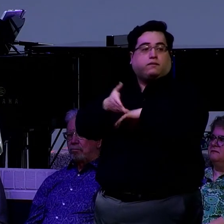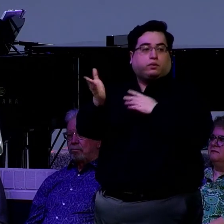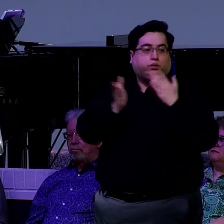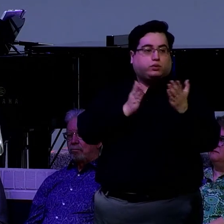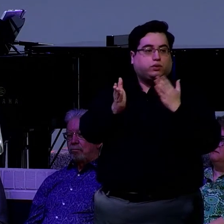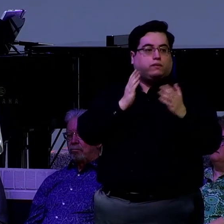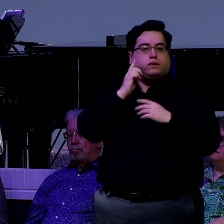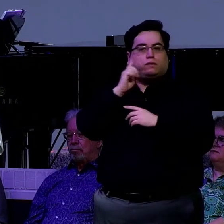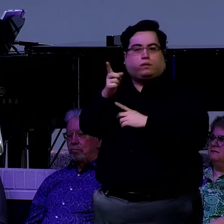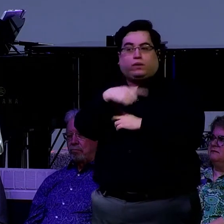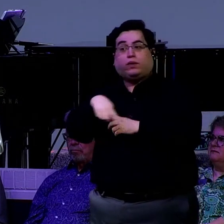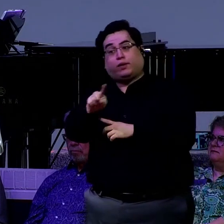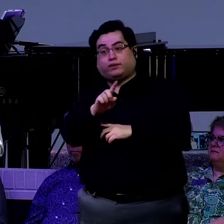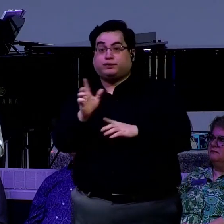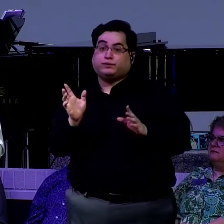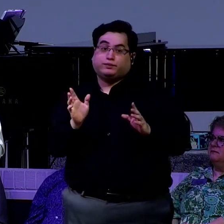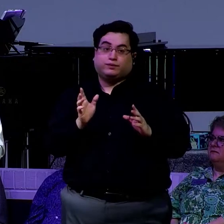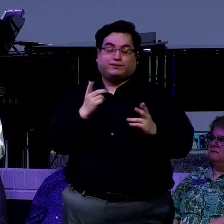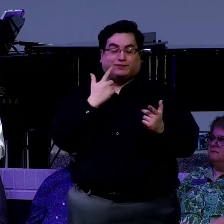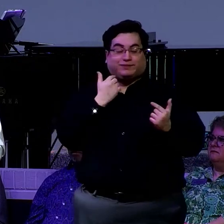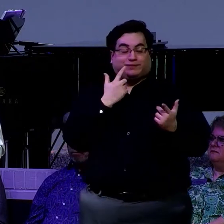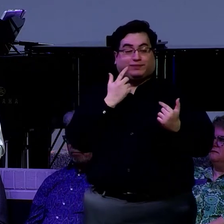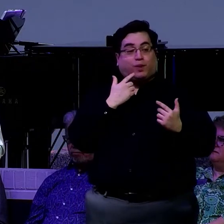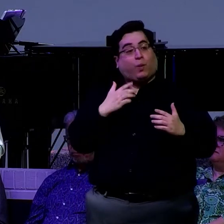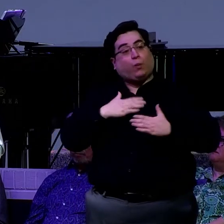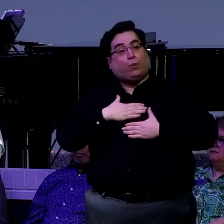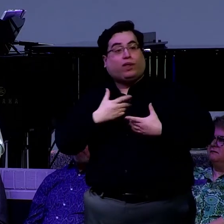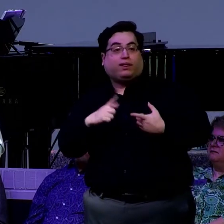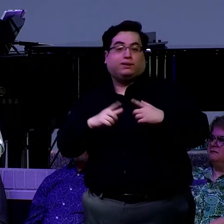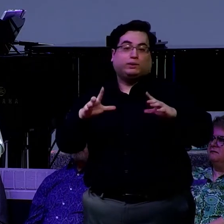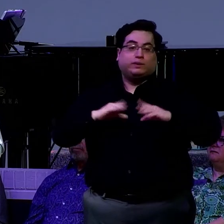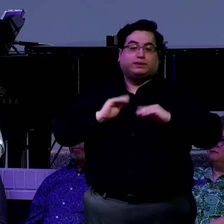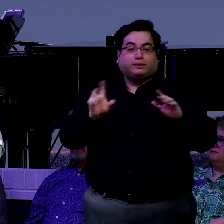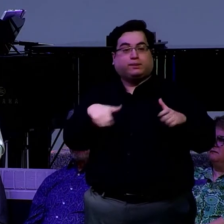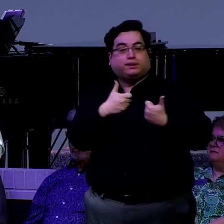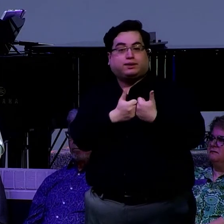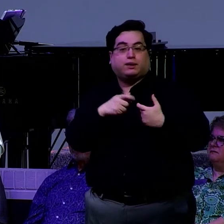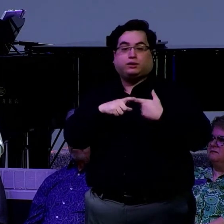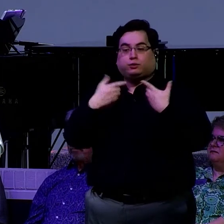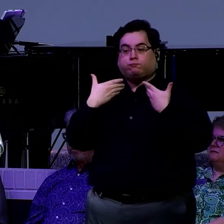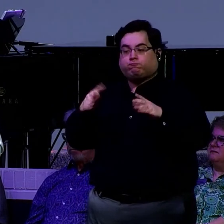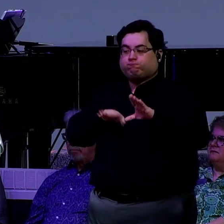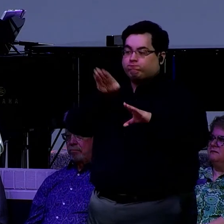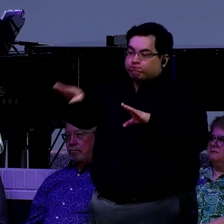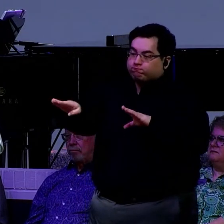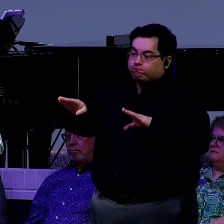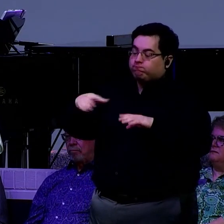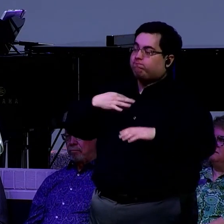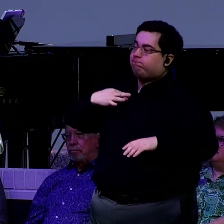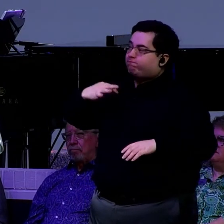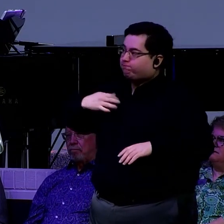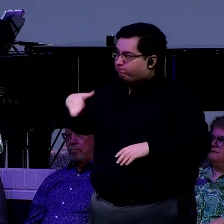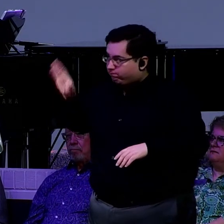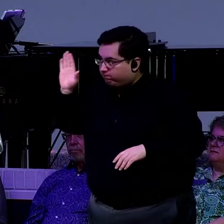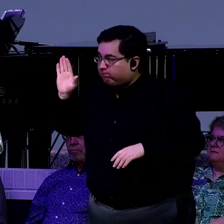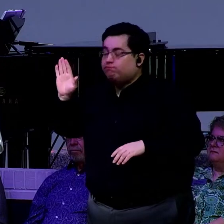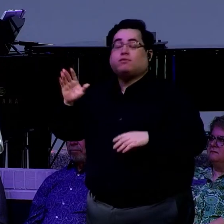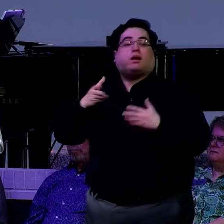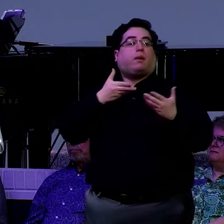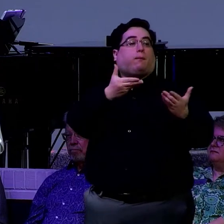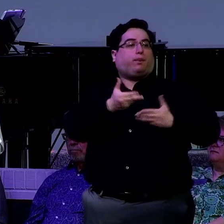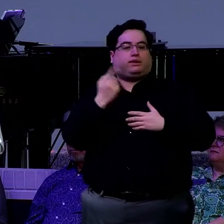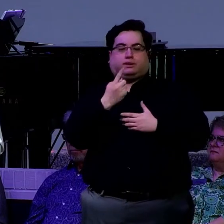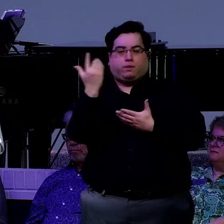for those willing to take up the challenge, to step forward and bring something